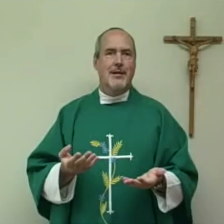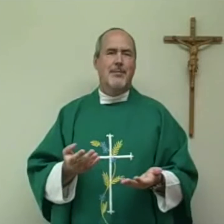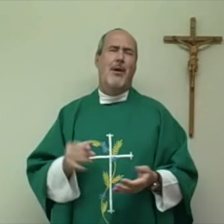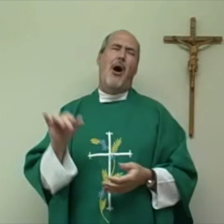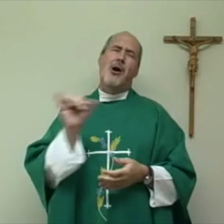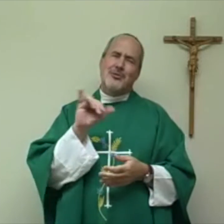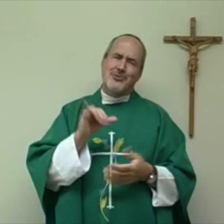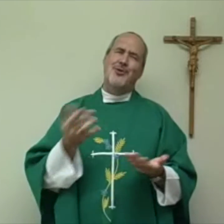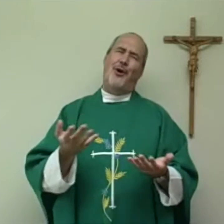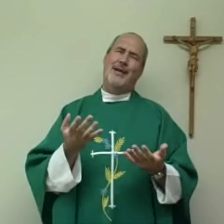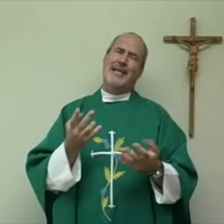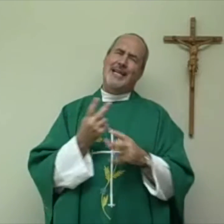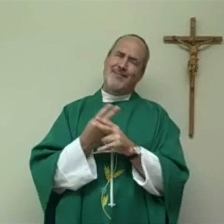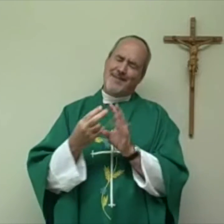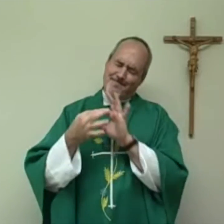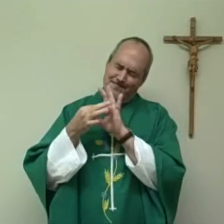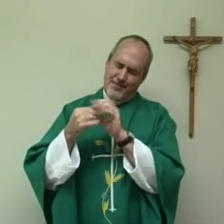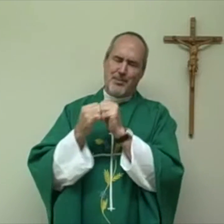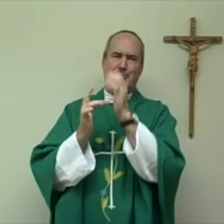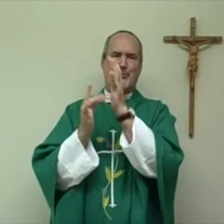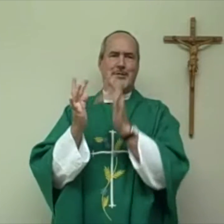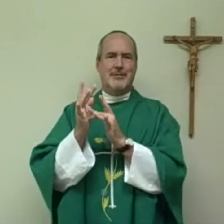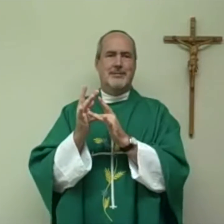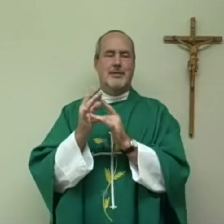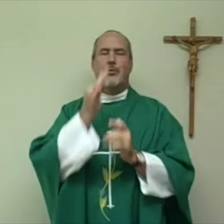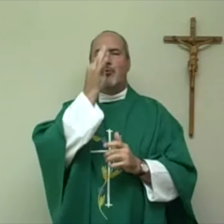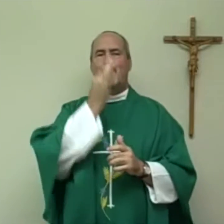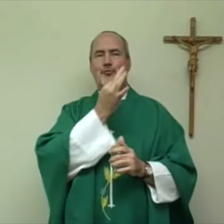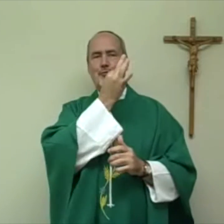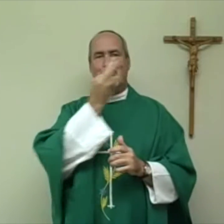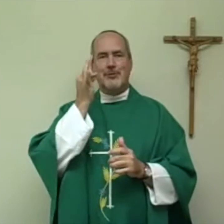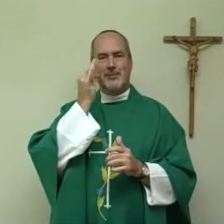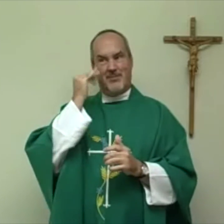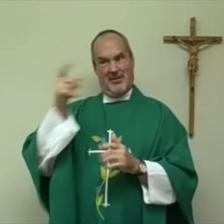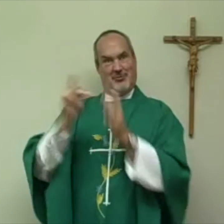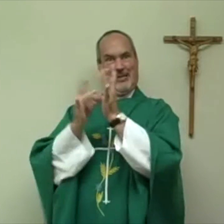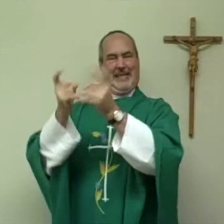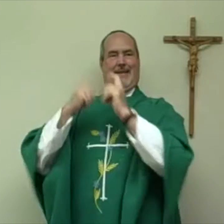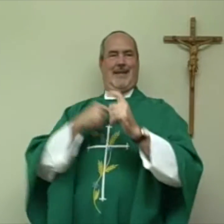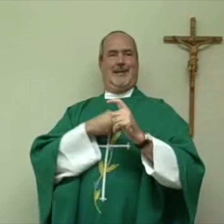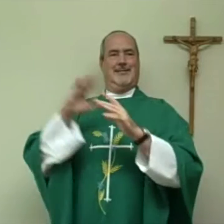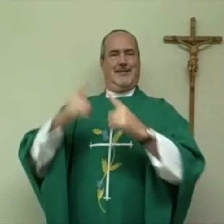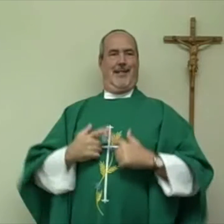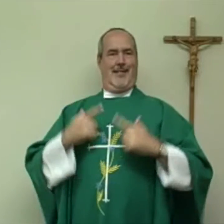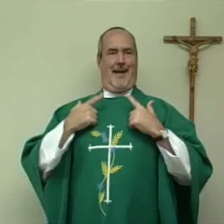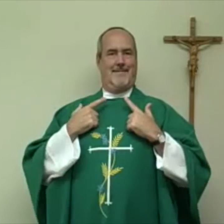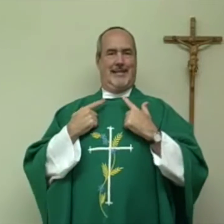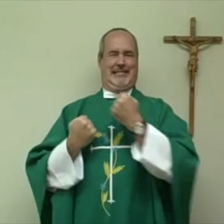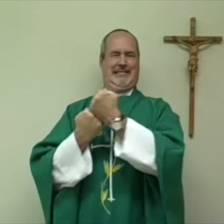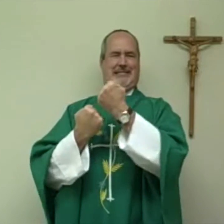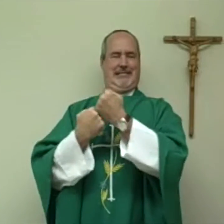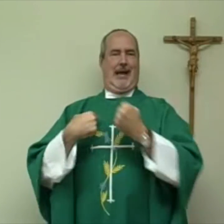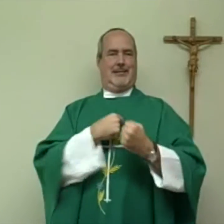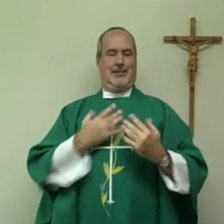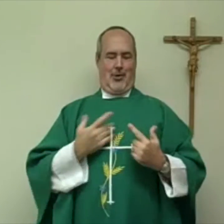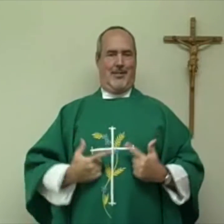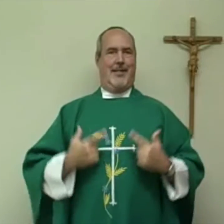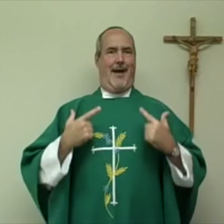and ask for forgiveness. And we can also keep that relationship with Jesus through the Eucharist. Jesus gives us